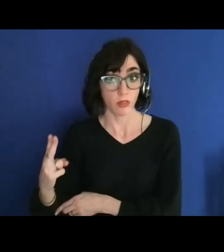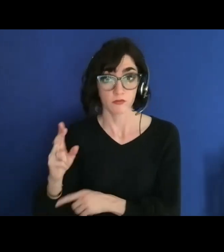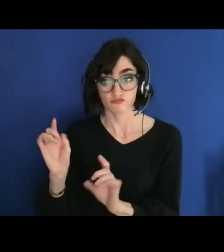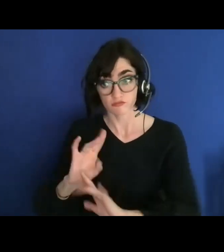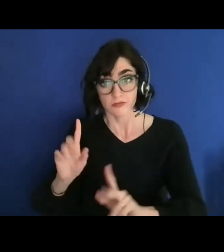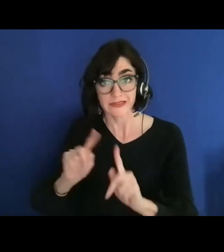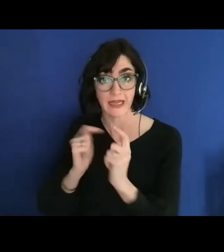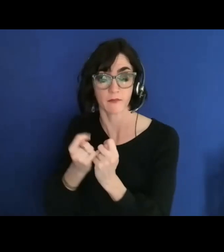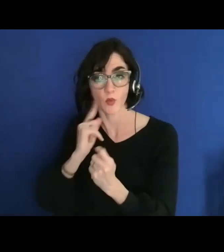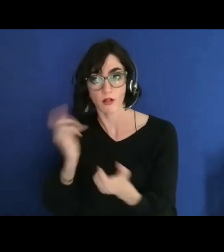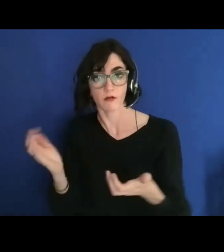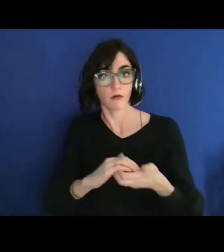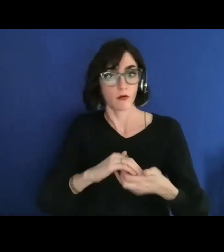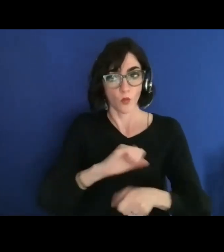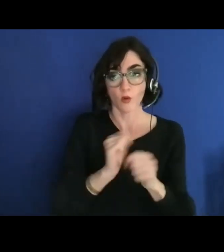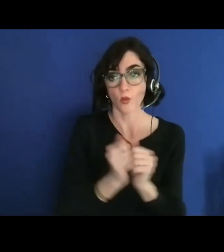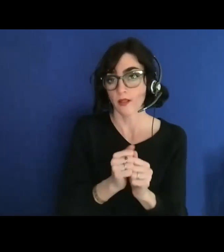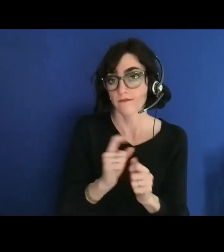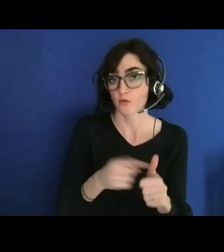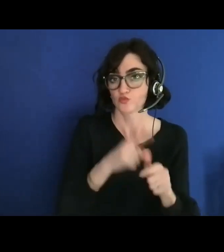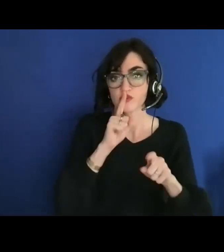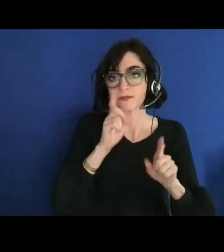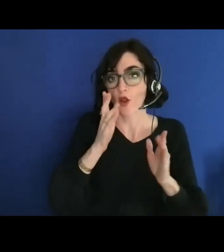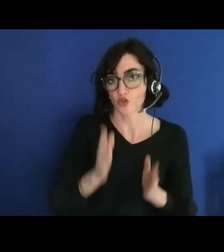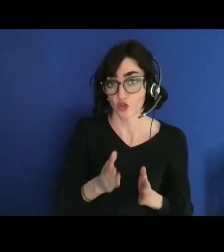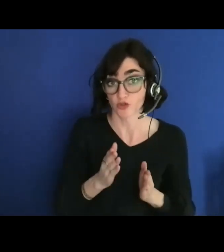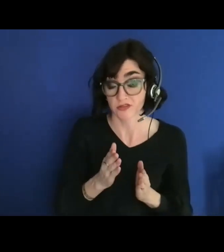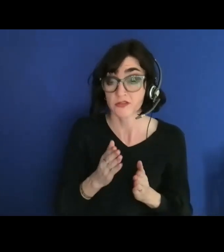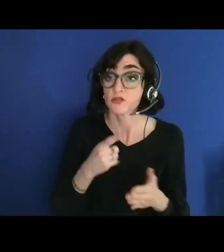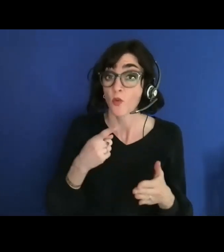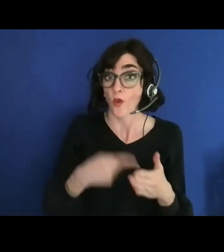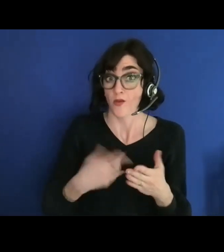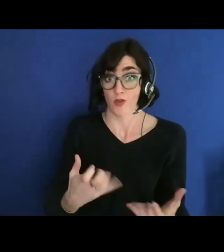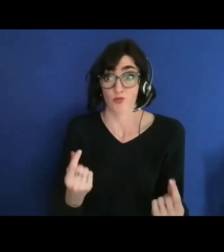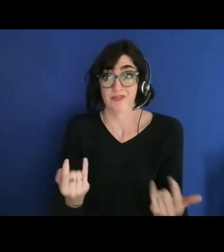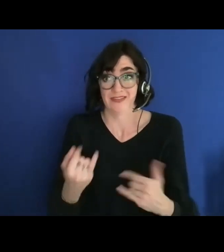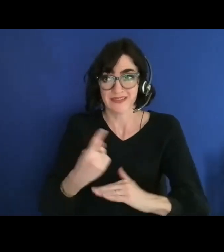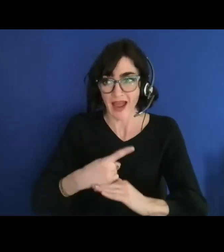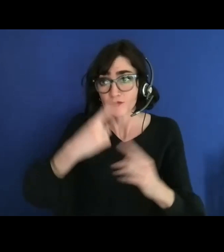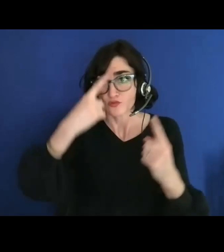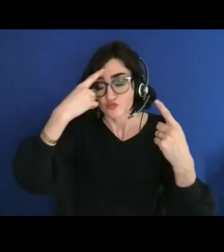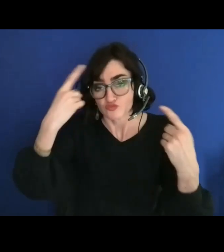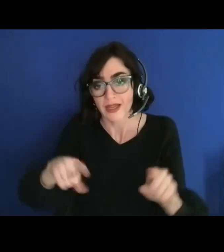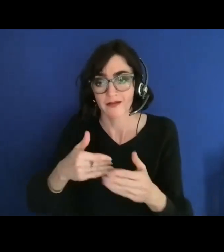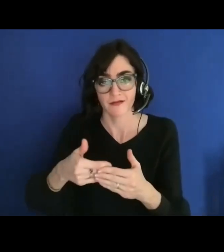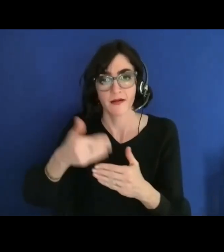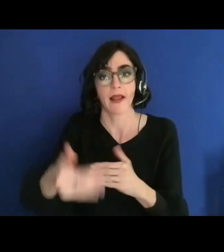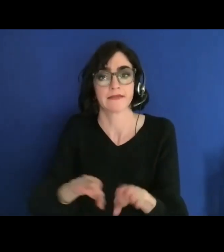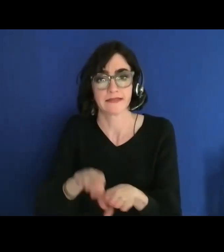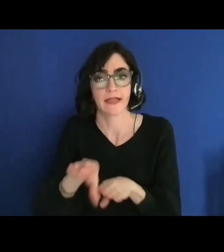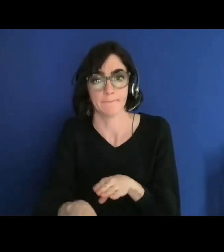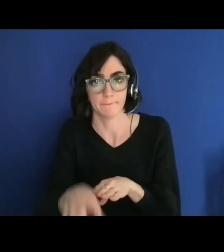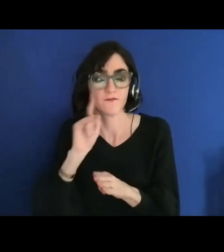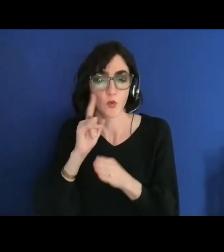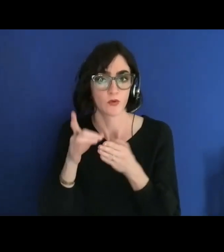And so what we're going to aim for is agreeing on some next steps for providing guidance to the steering committee, which may include